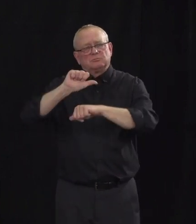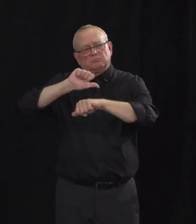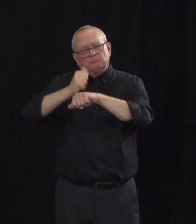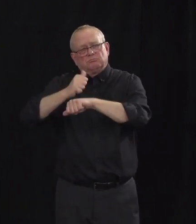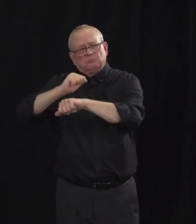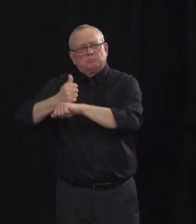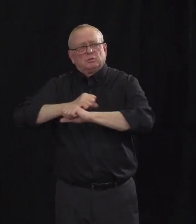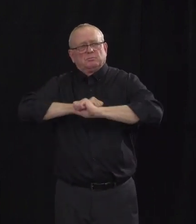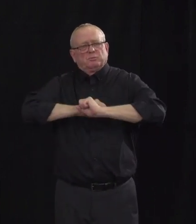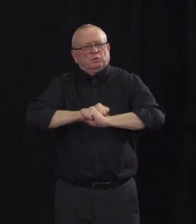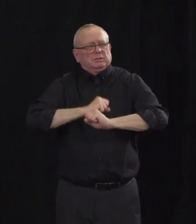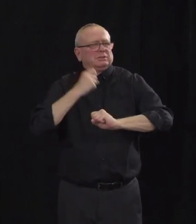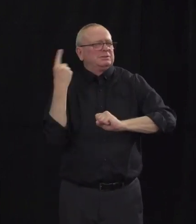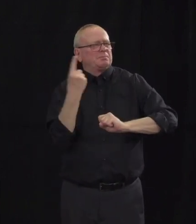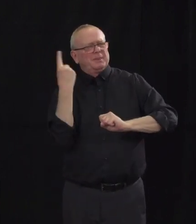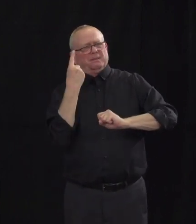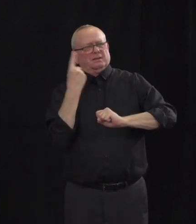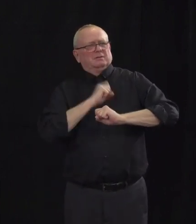American continent.